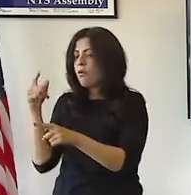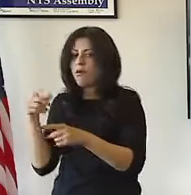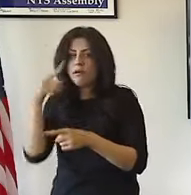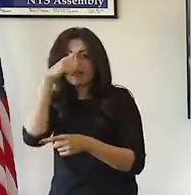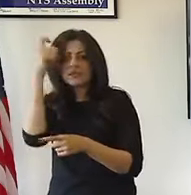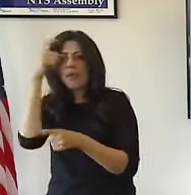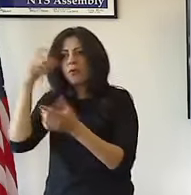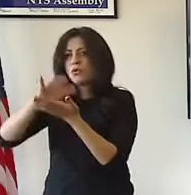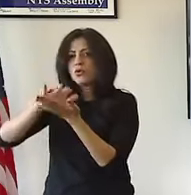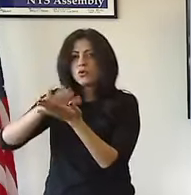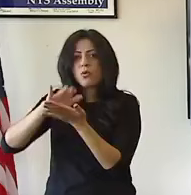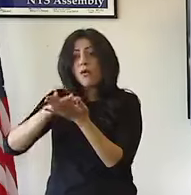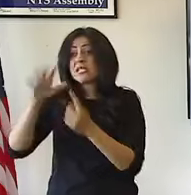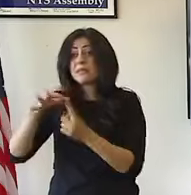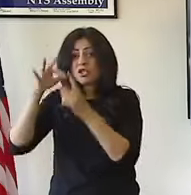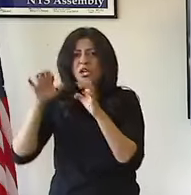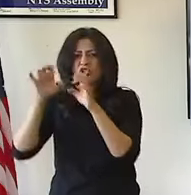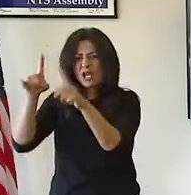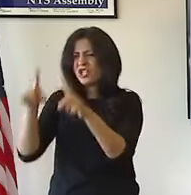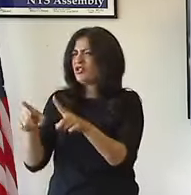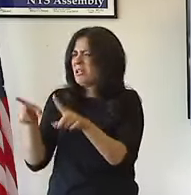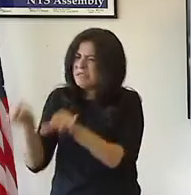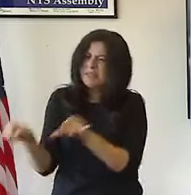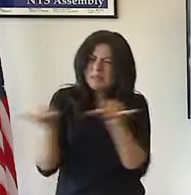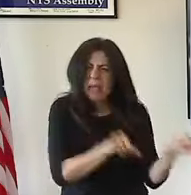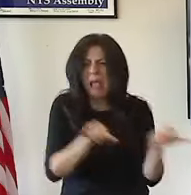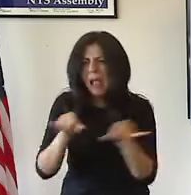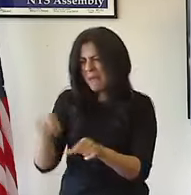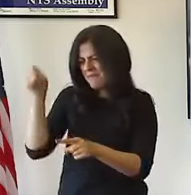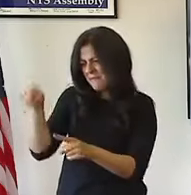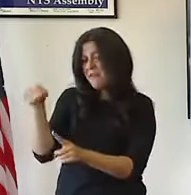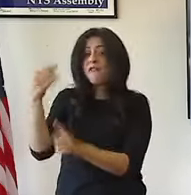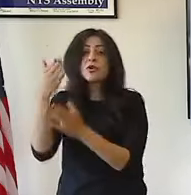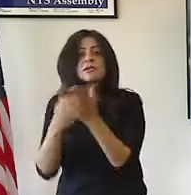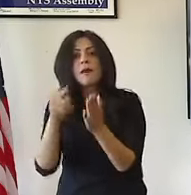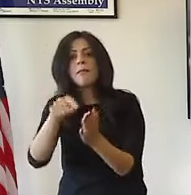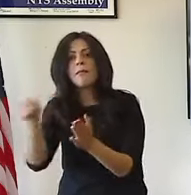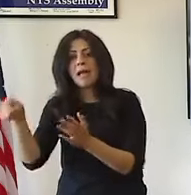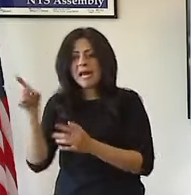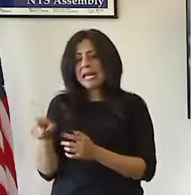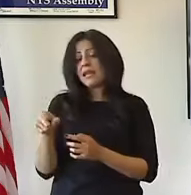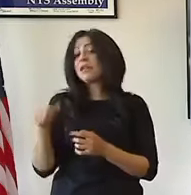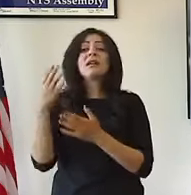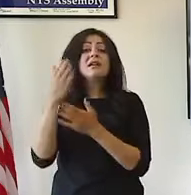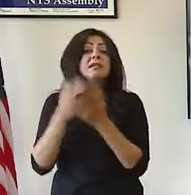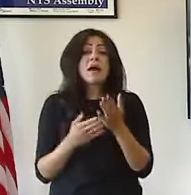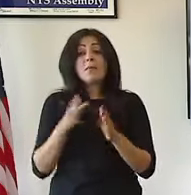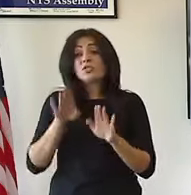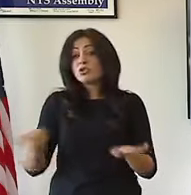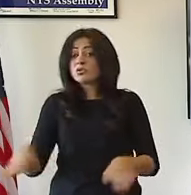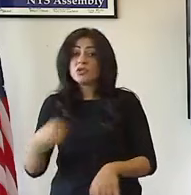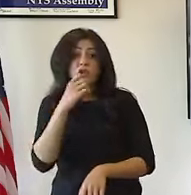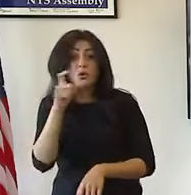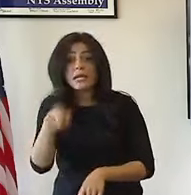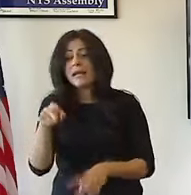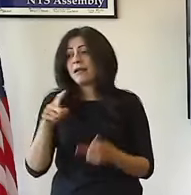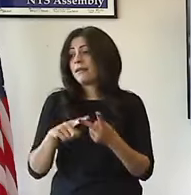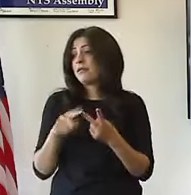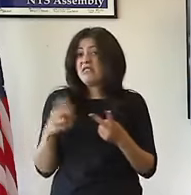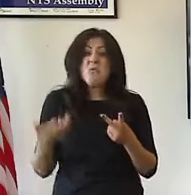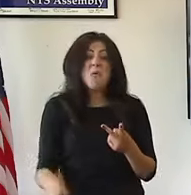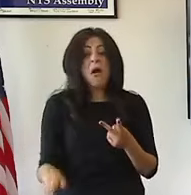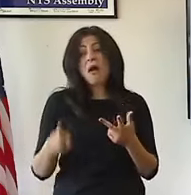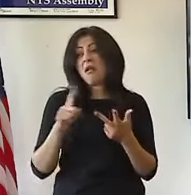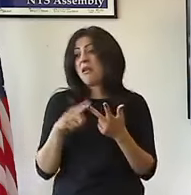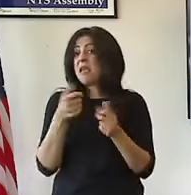summer school special ed for those who want it and need it. Not every child will need that. Not every child will want that. Not